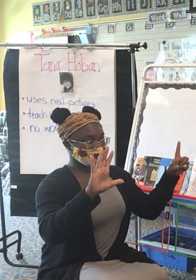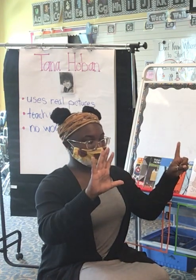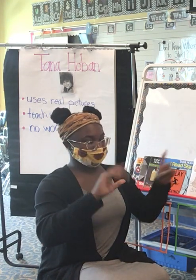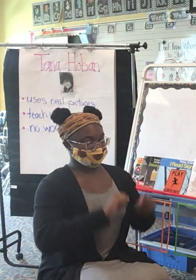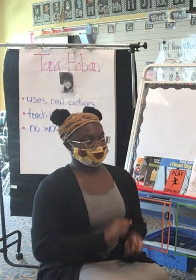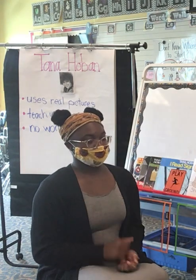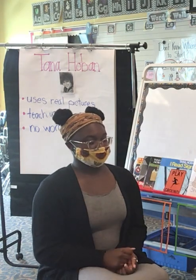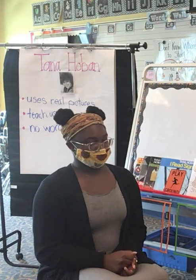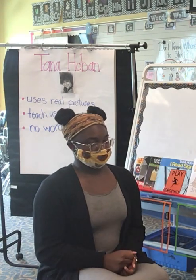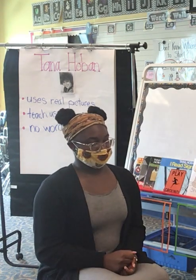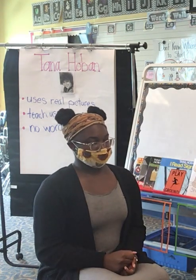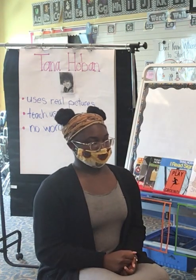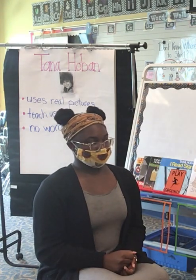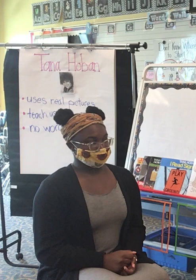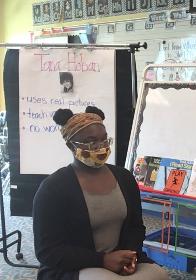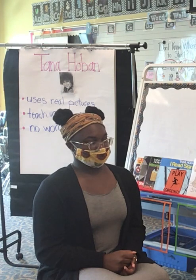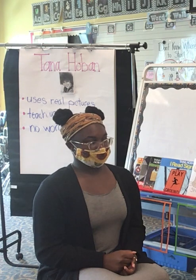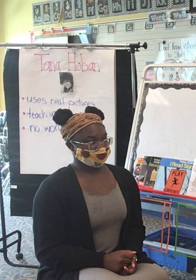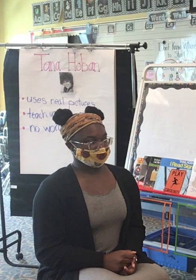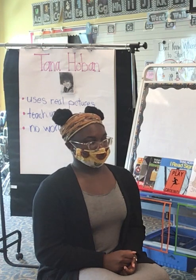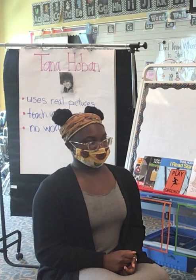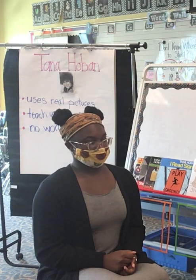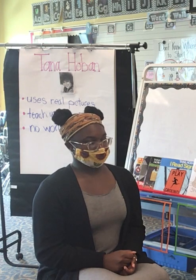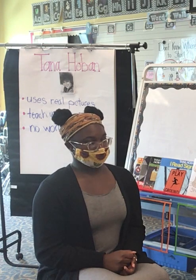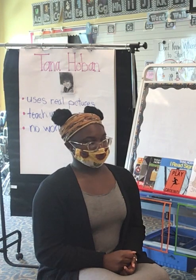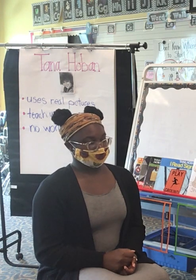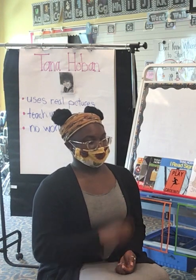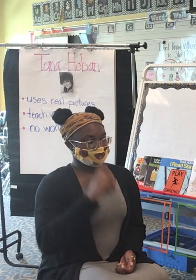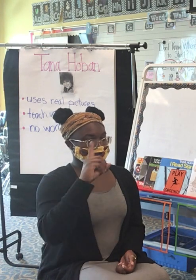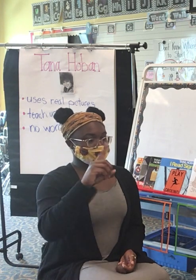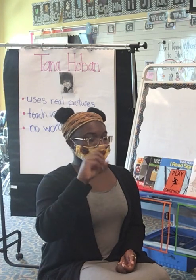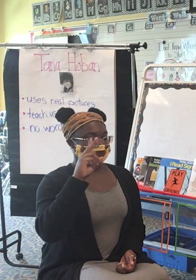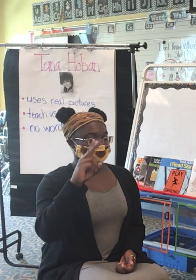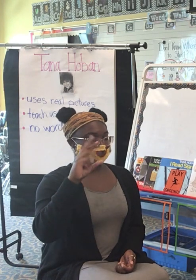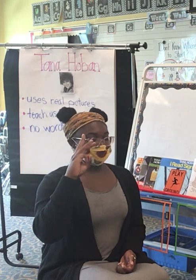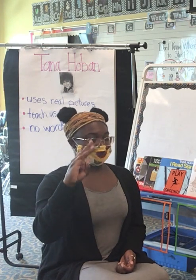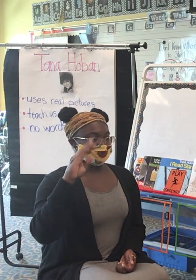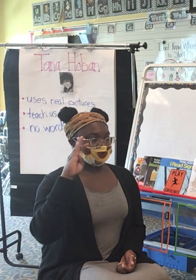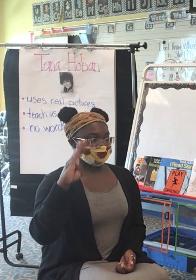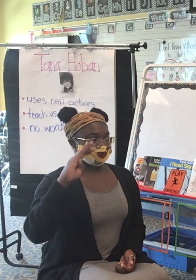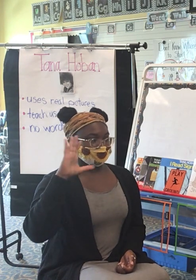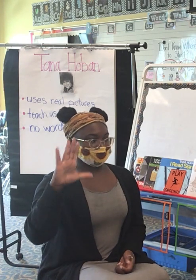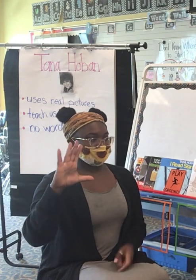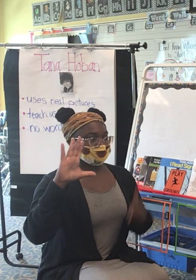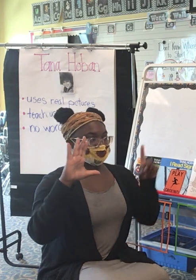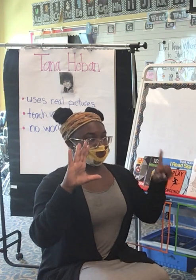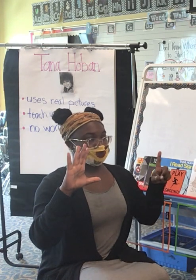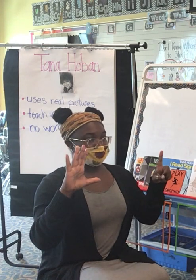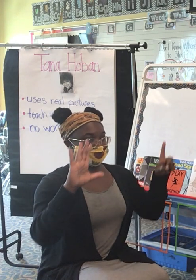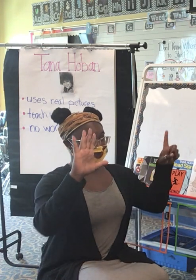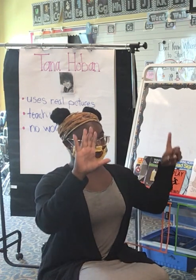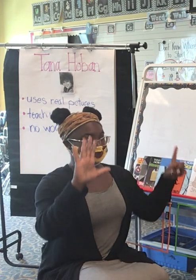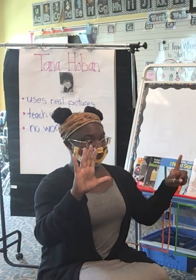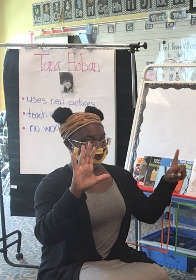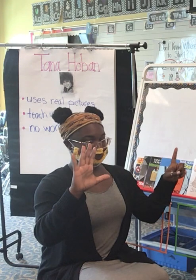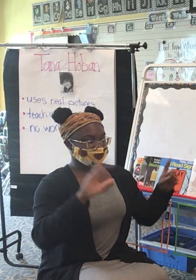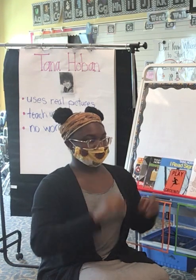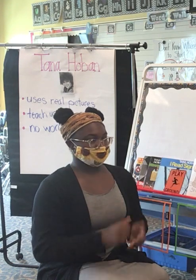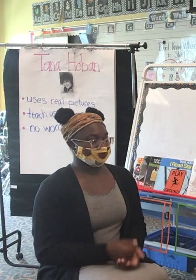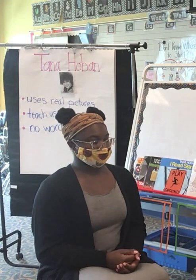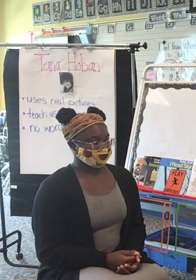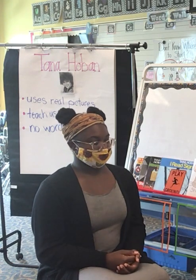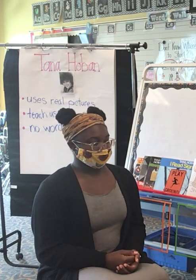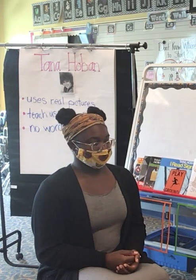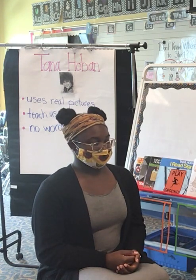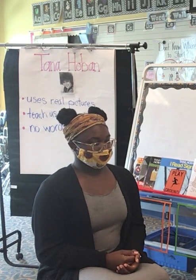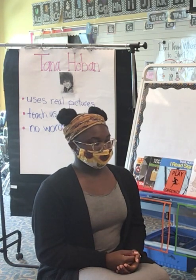Six. Six. Good. He looks like a nice boy. He looks like a nice boy. Six.